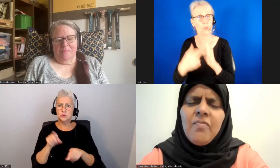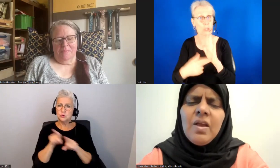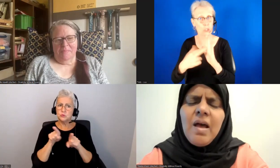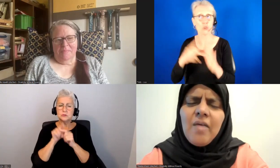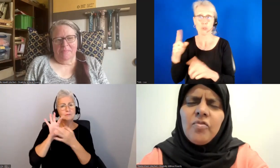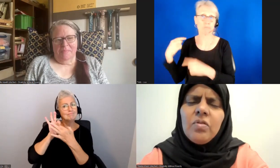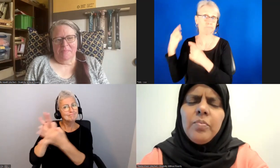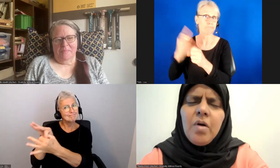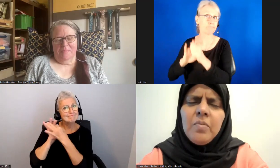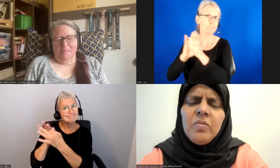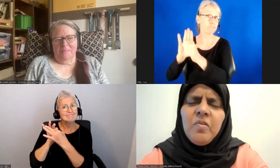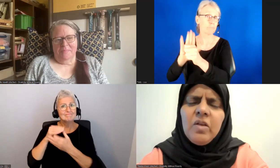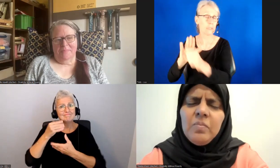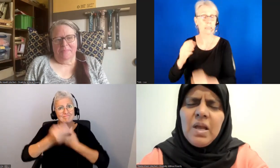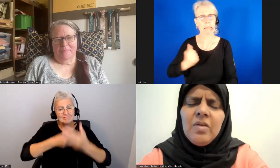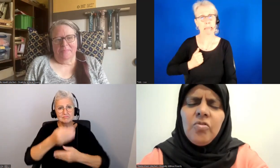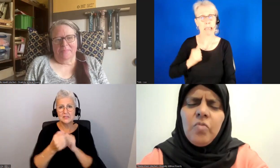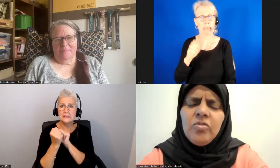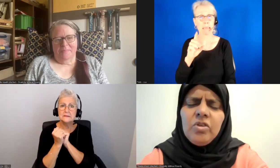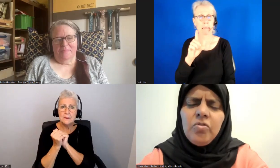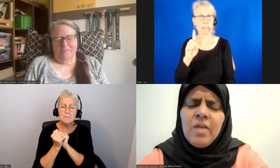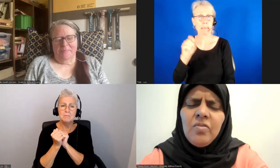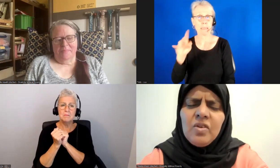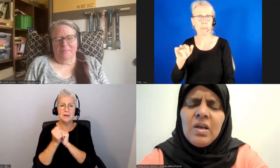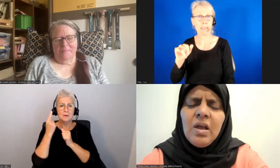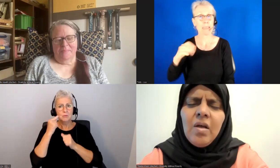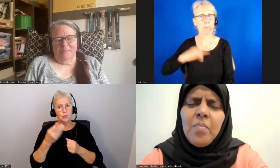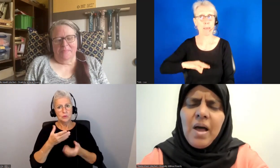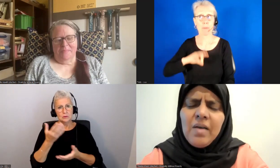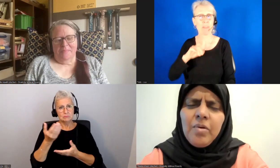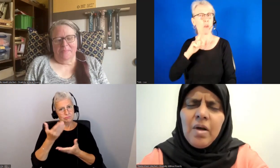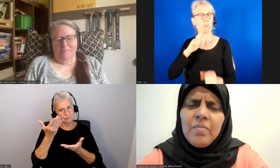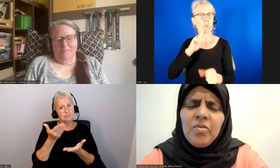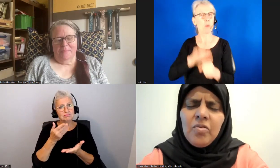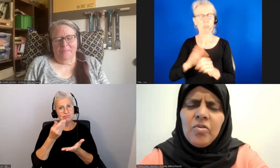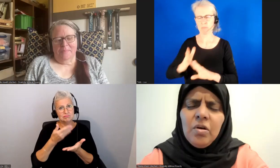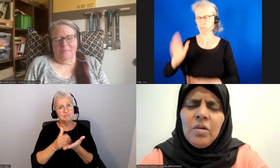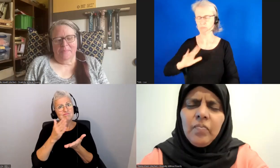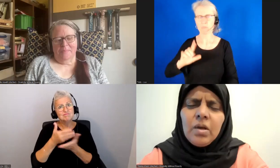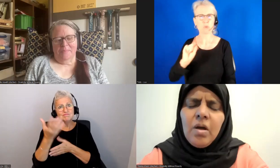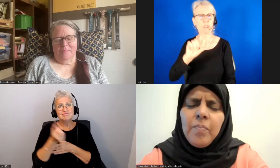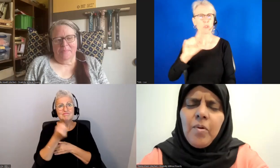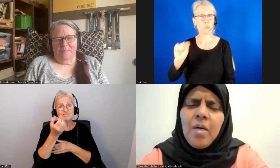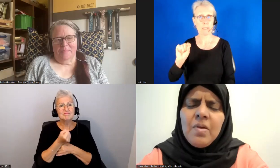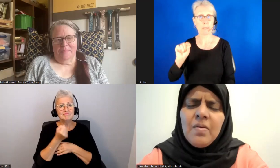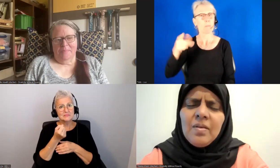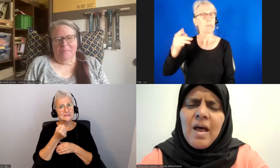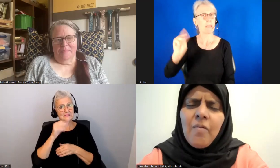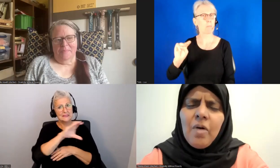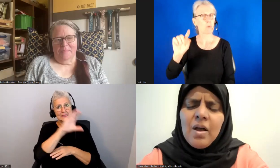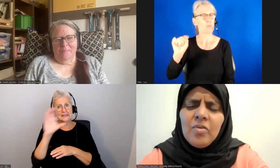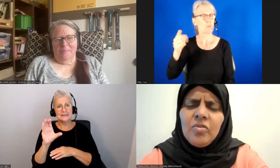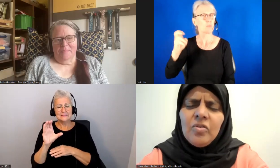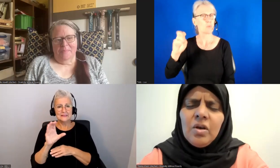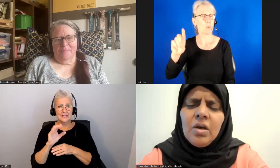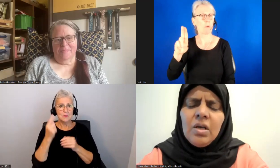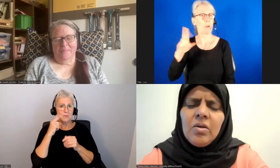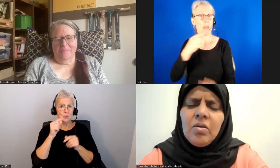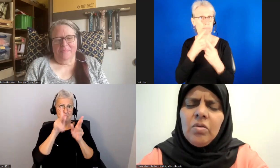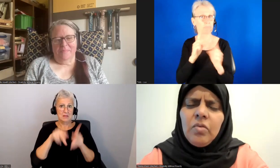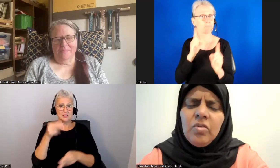Disability Benefit after the promise was made in 2020 by the Prime Minister. A promise that